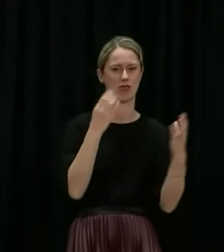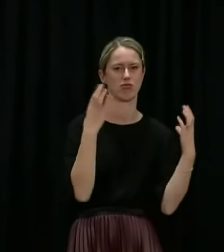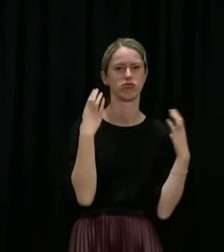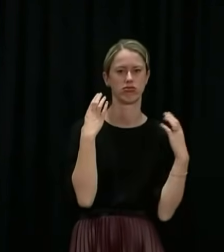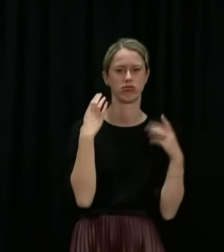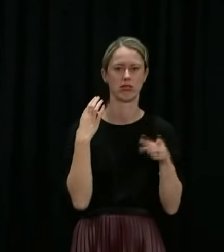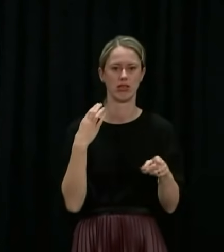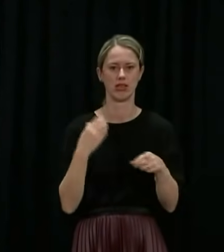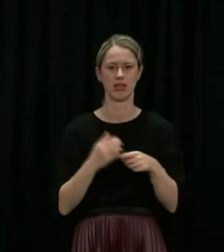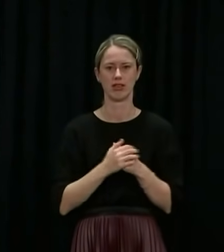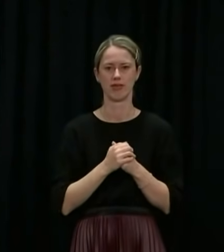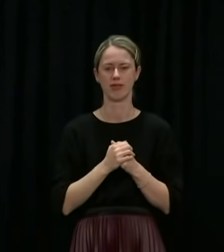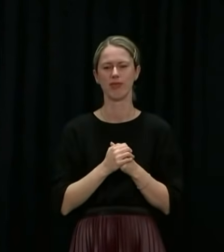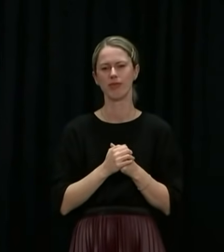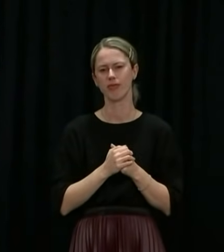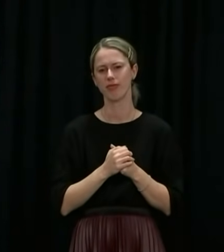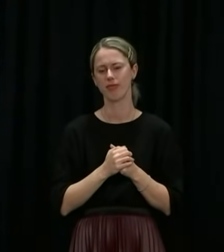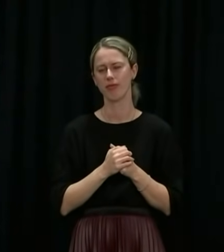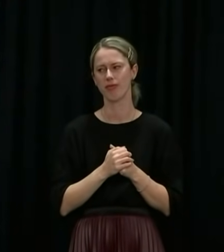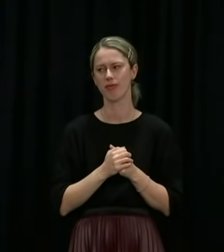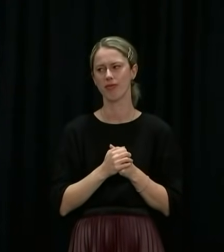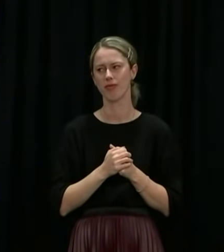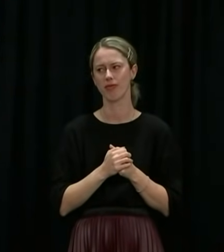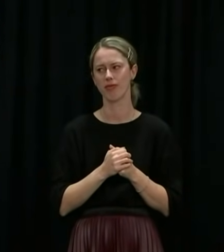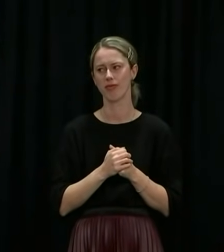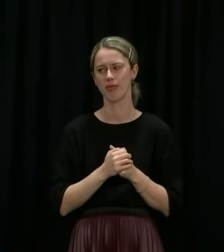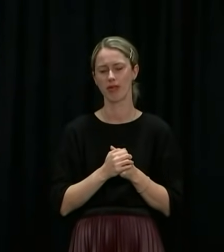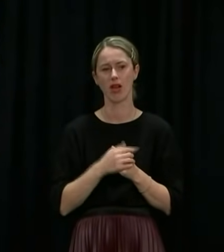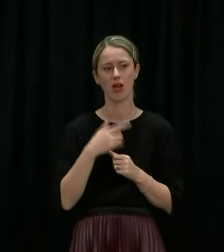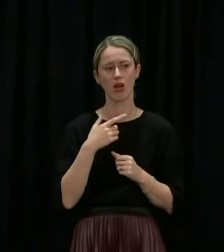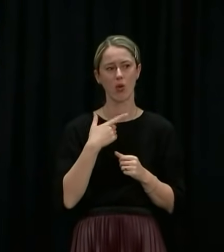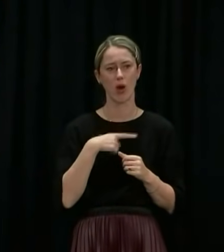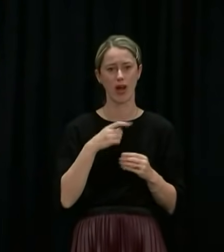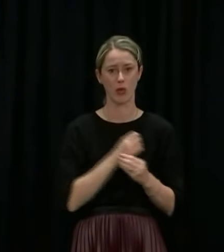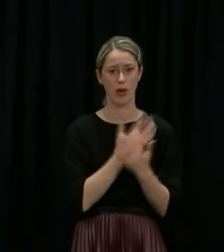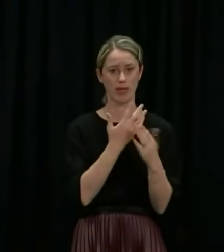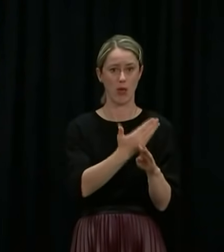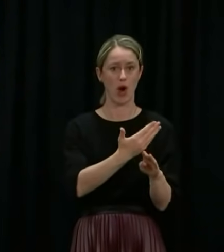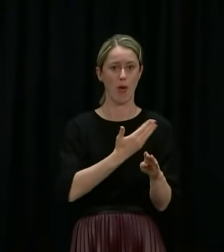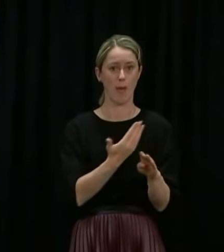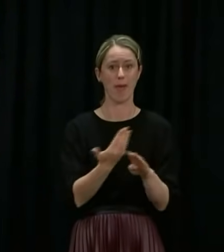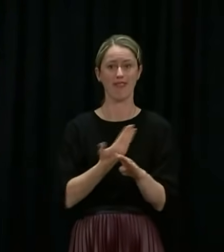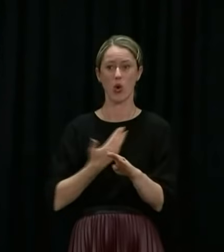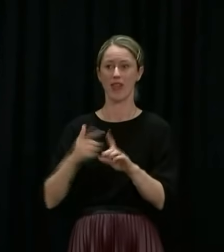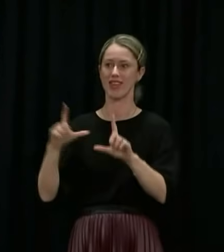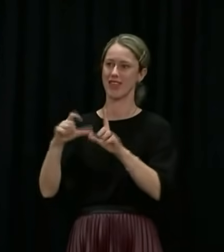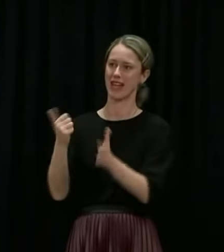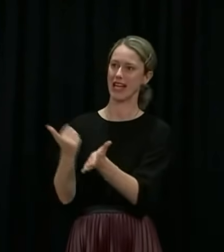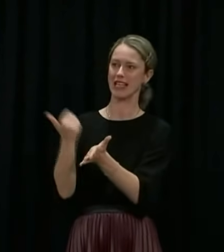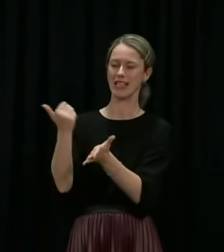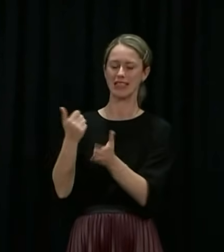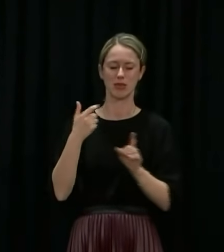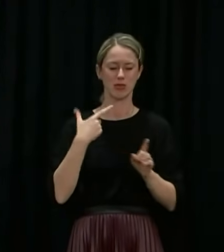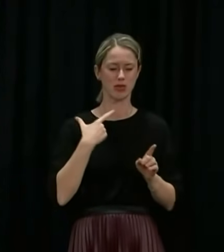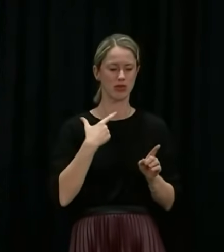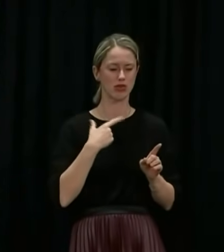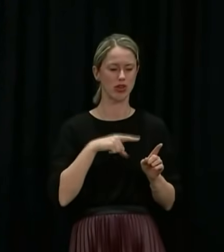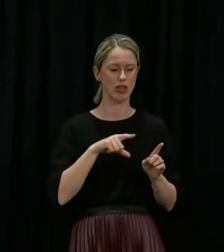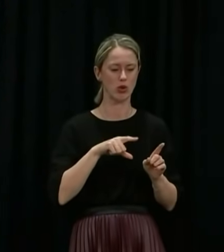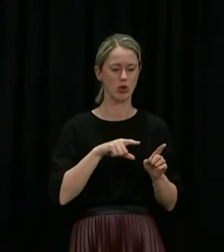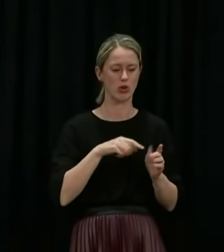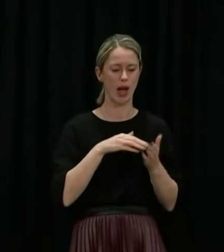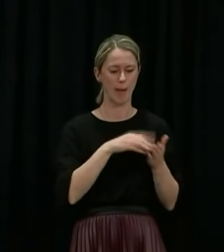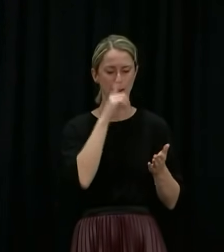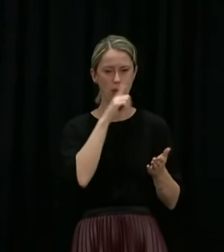So, you know, one of the reasons that we've opened up My COVID Record before the vaccine certificates is in order to spread the